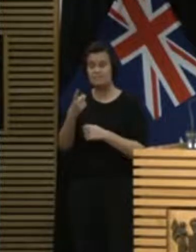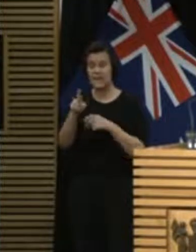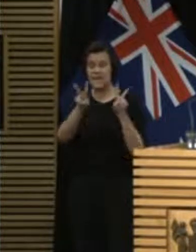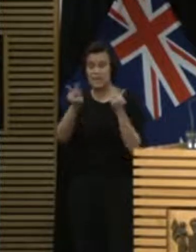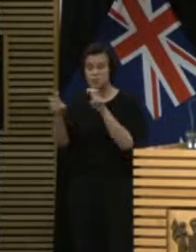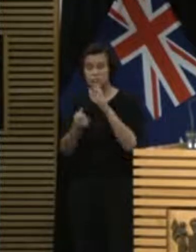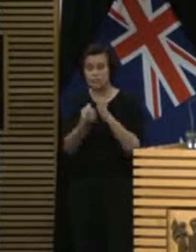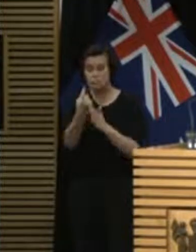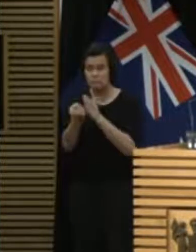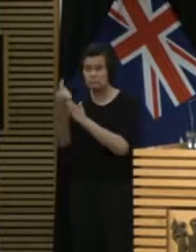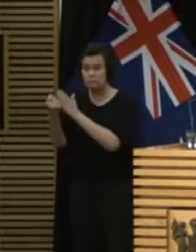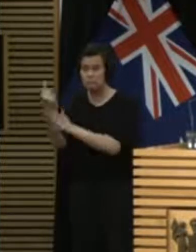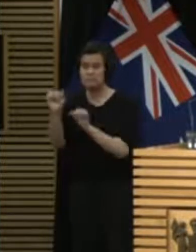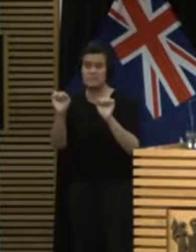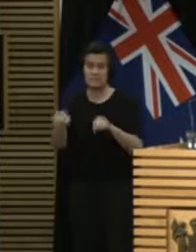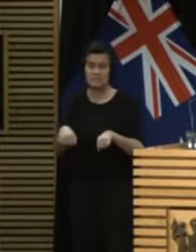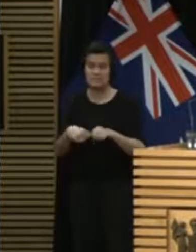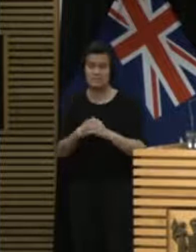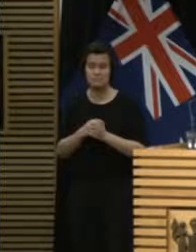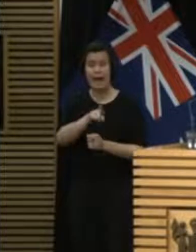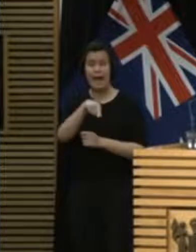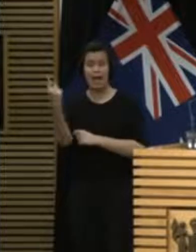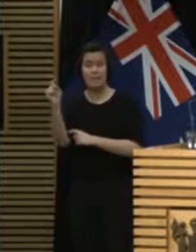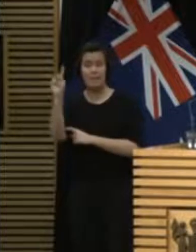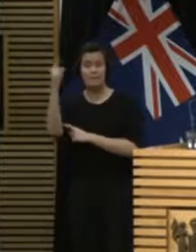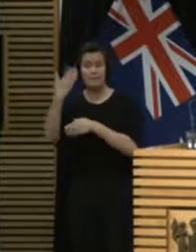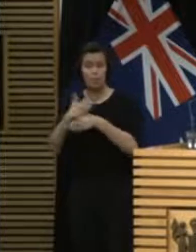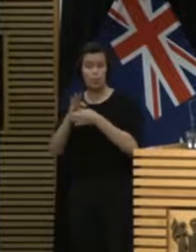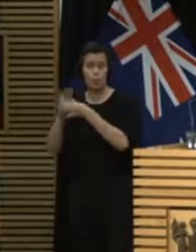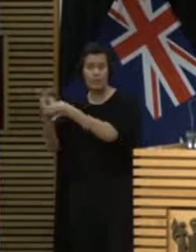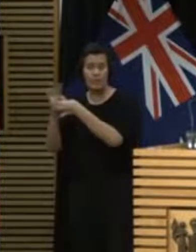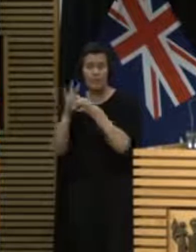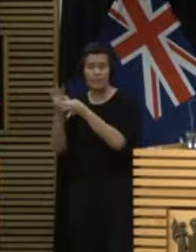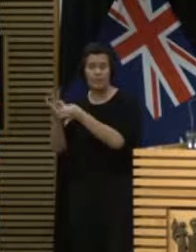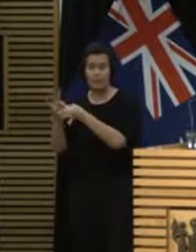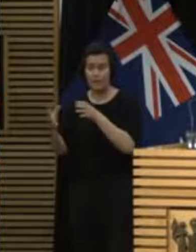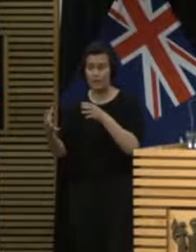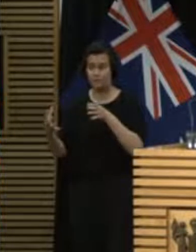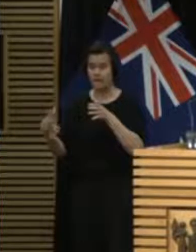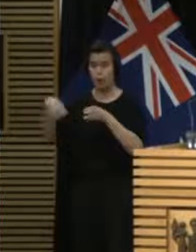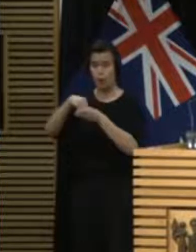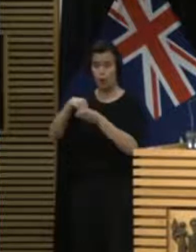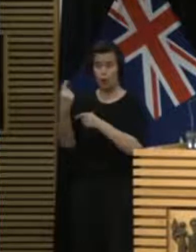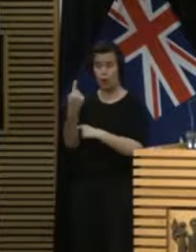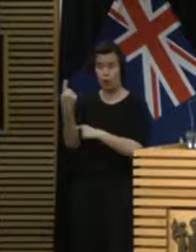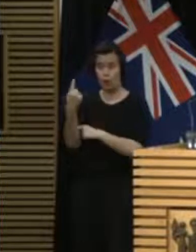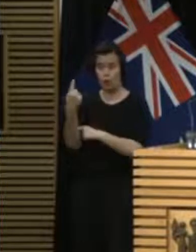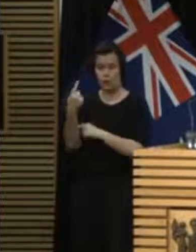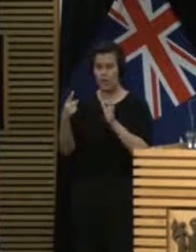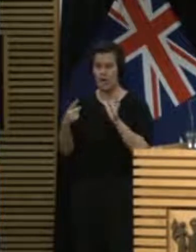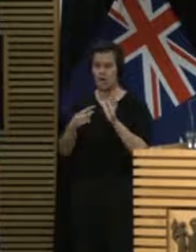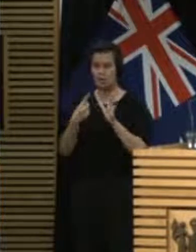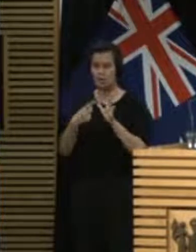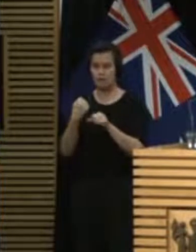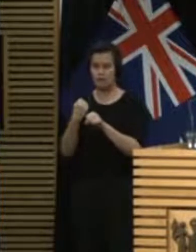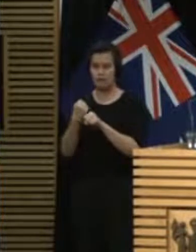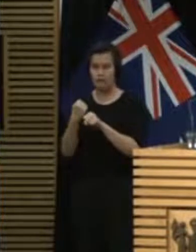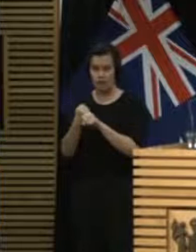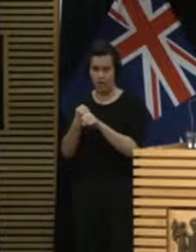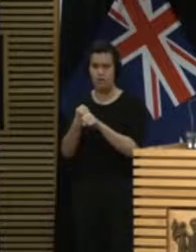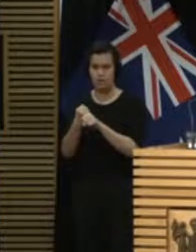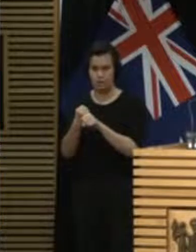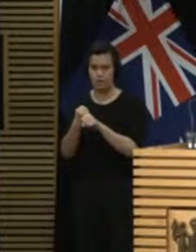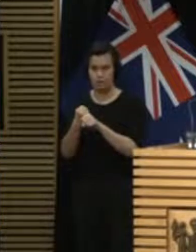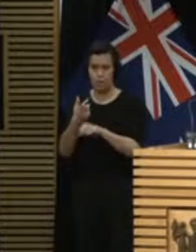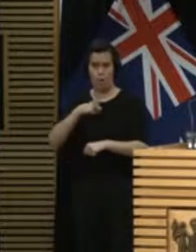considerations. I've been working closely with other ministers, including the Attorney General, to be making sure that as we develop up a framework that gives